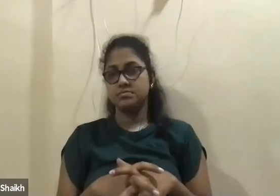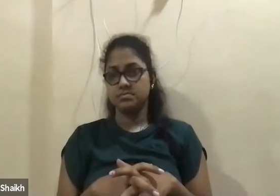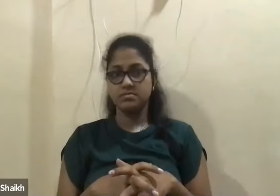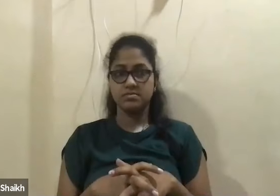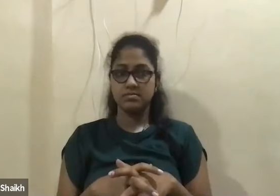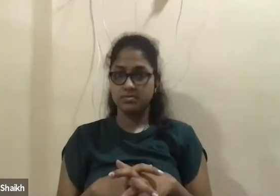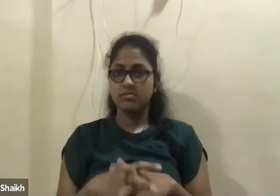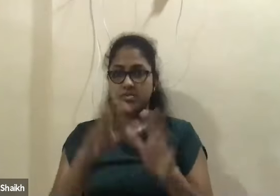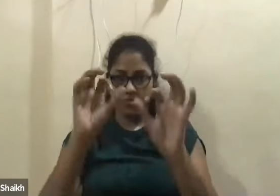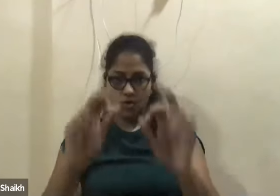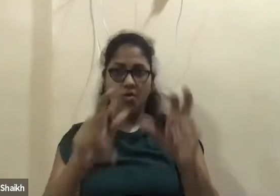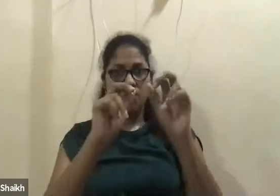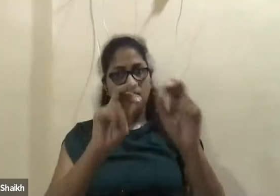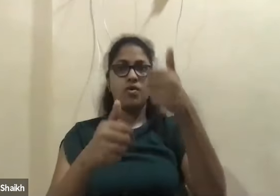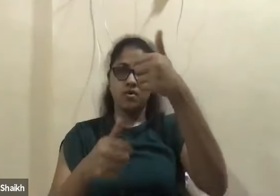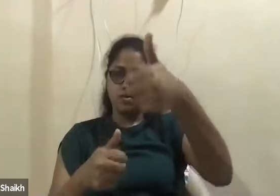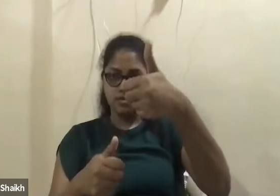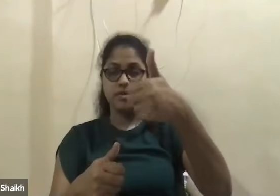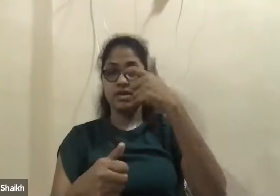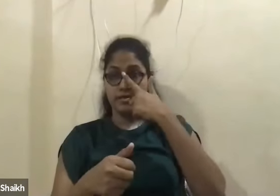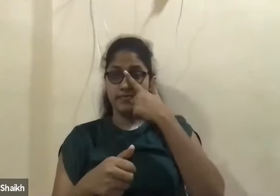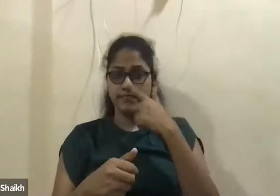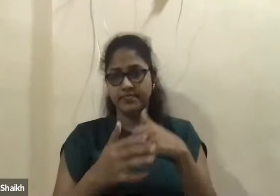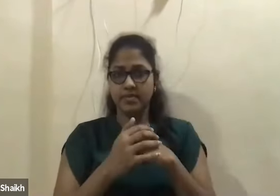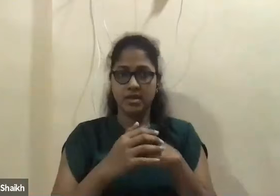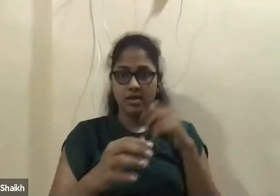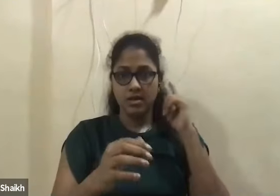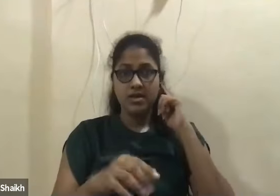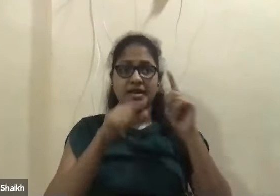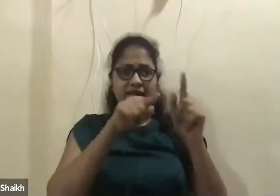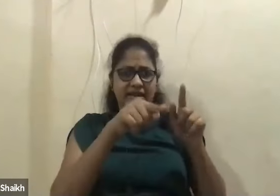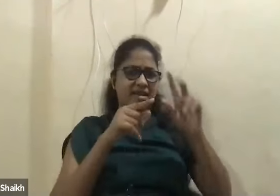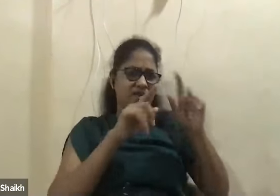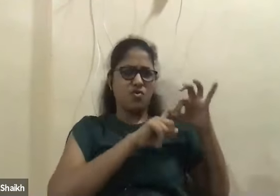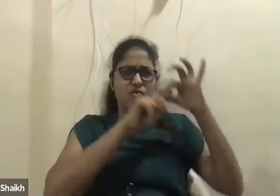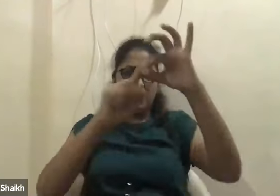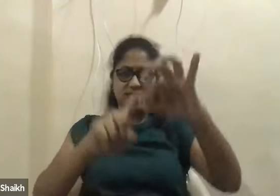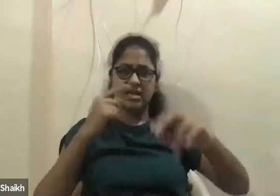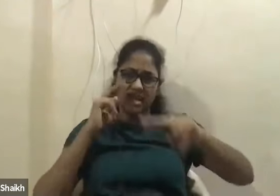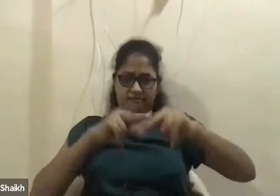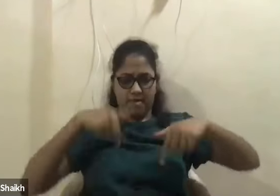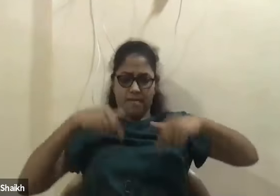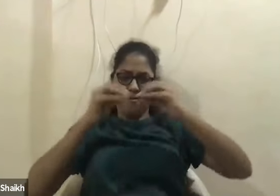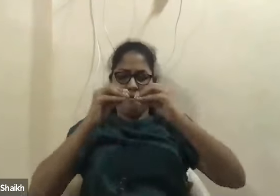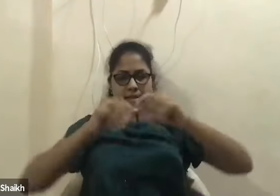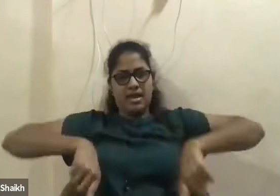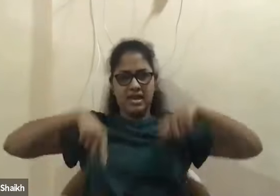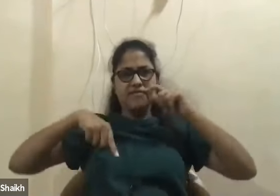Just one more question. Supposing you have property, say we reside in Mumbai, if we do the registration somewhere else, will it work, or how is it